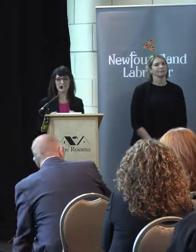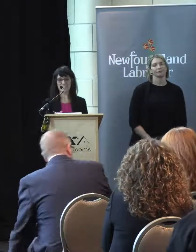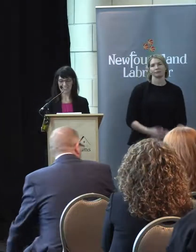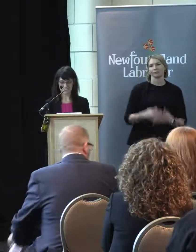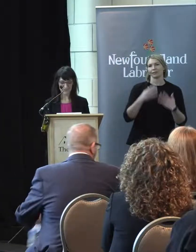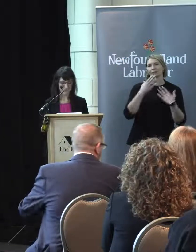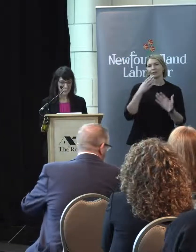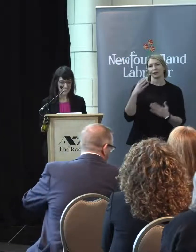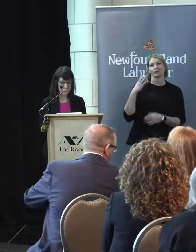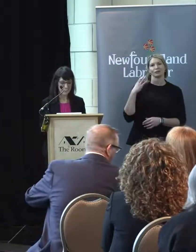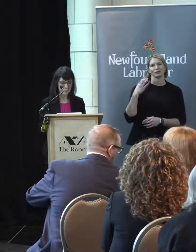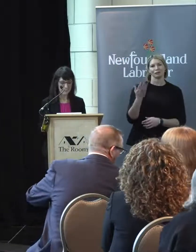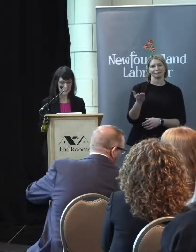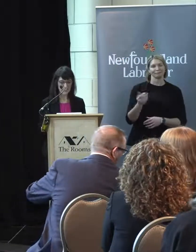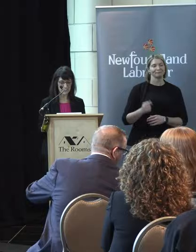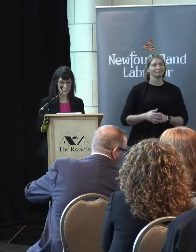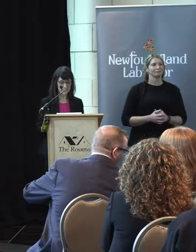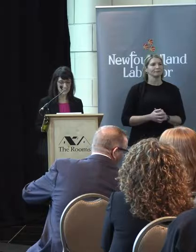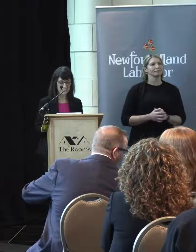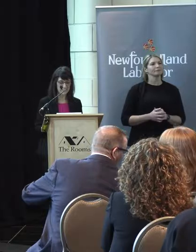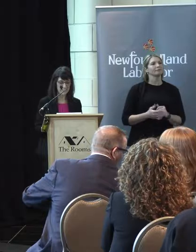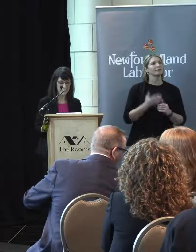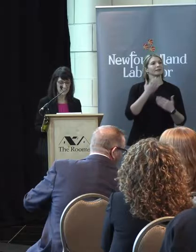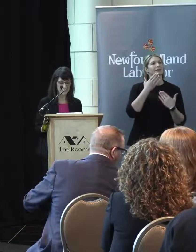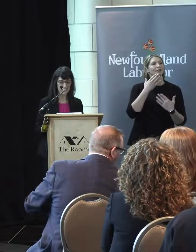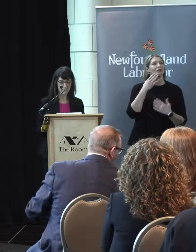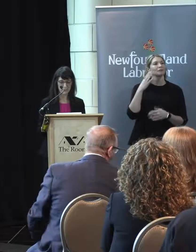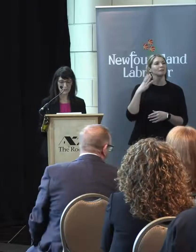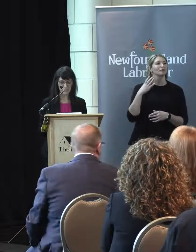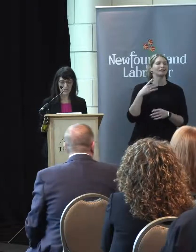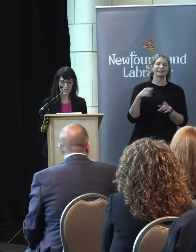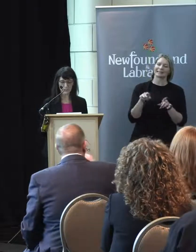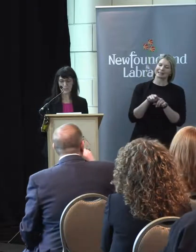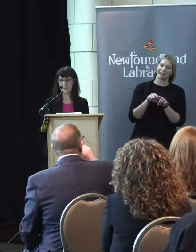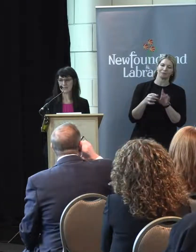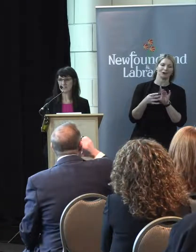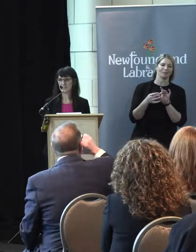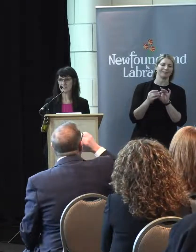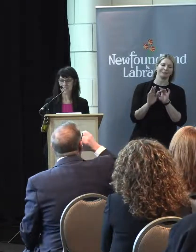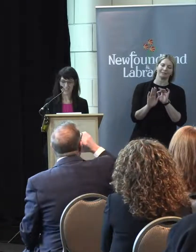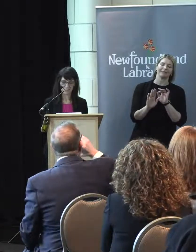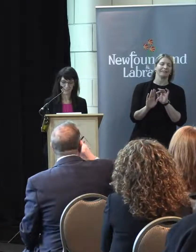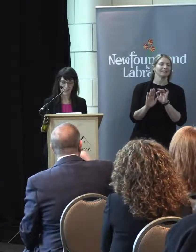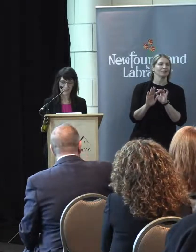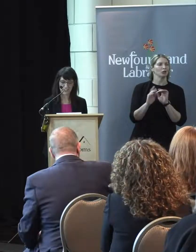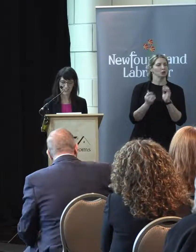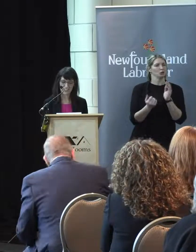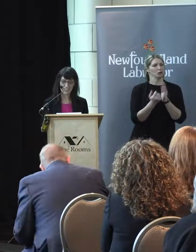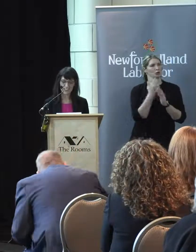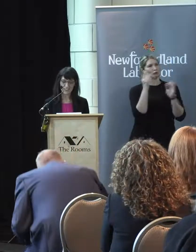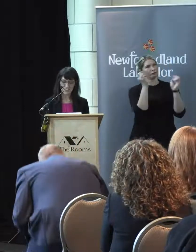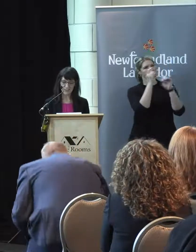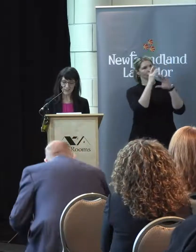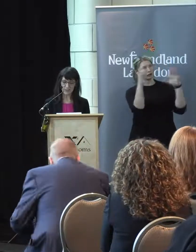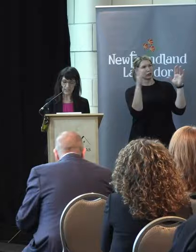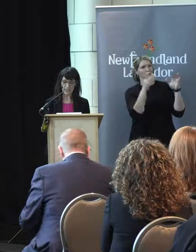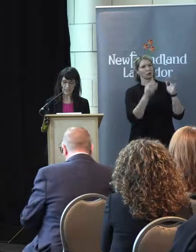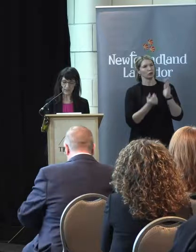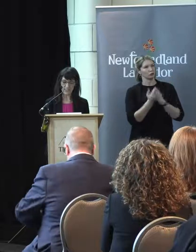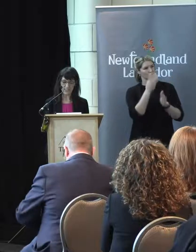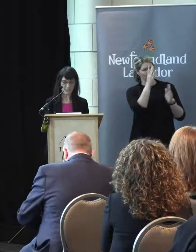Thank you, Minister. As the Minister said, this is a true private-public vision and strategy.